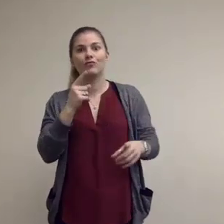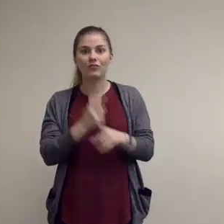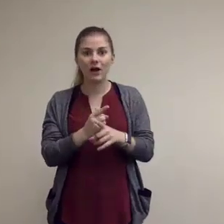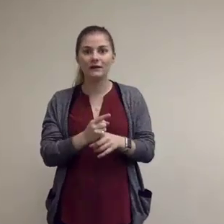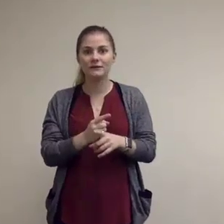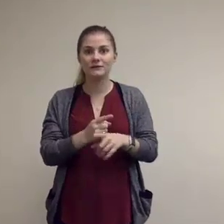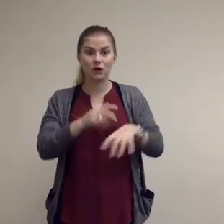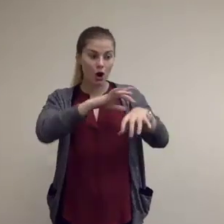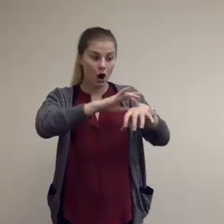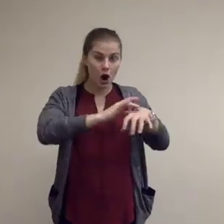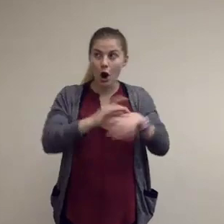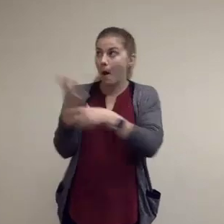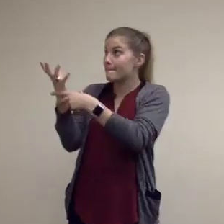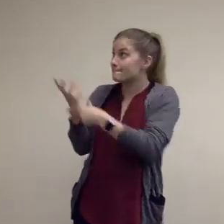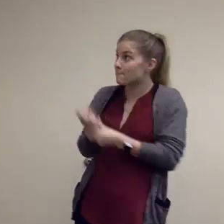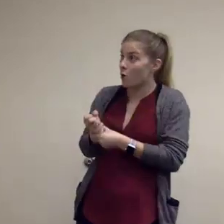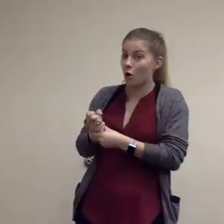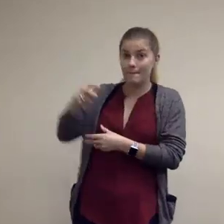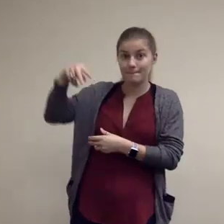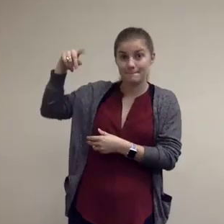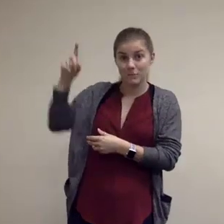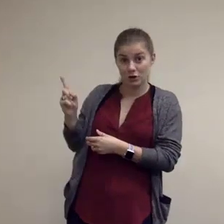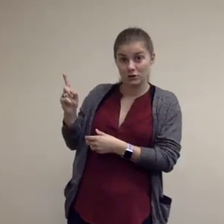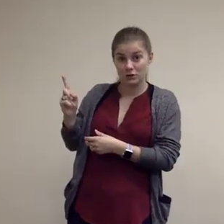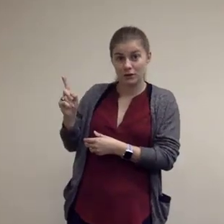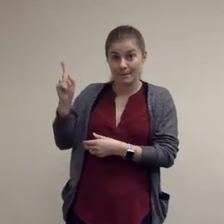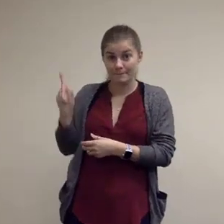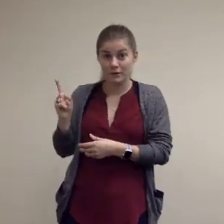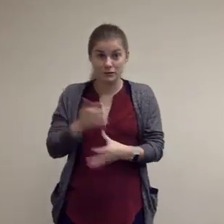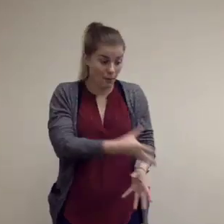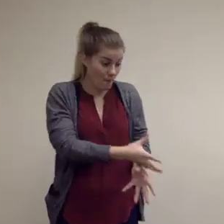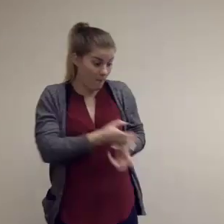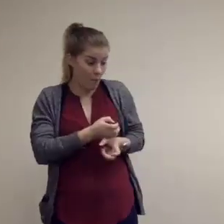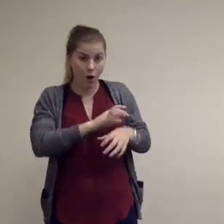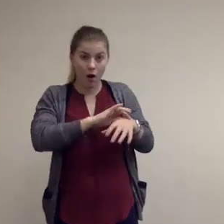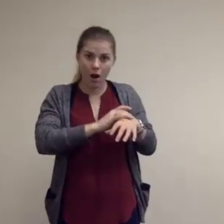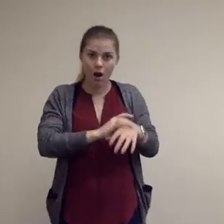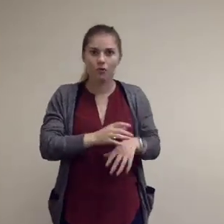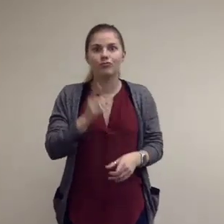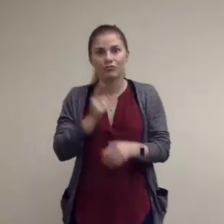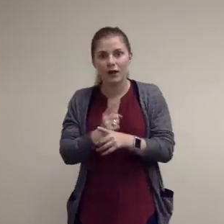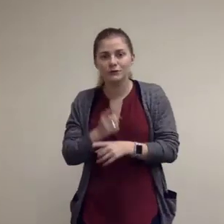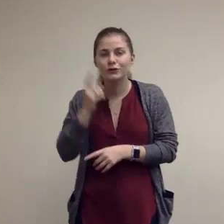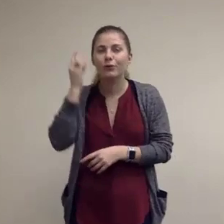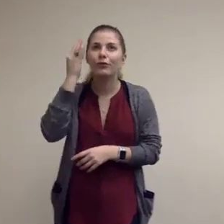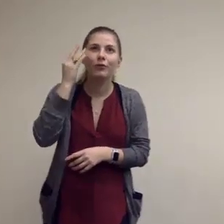Earth around with you. And it's also, when you think about all the different people covering all of the Earth, and they're all pulling it in